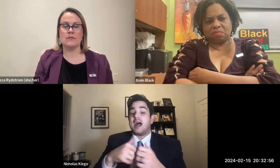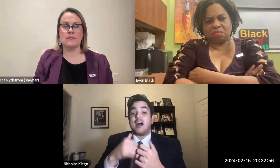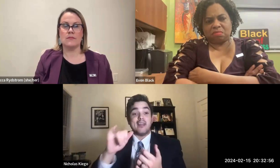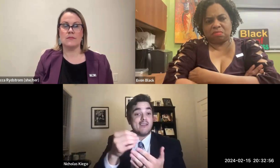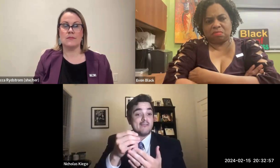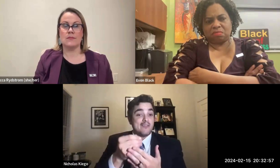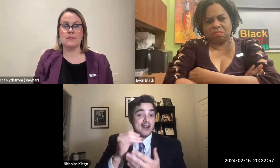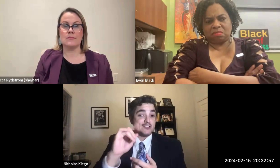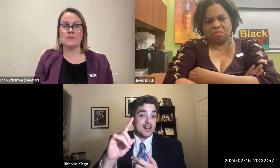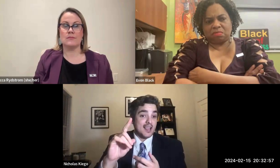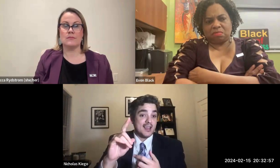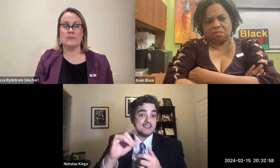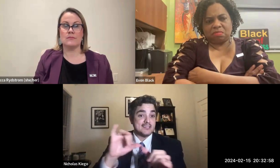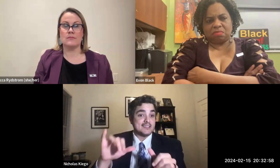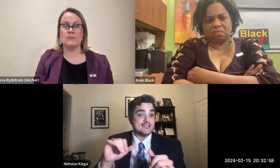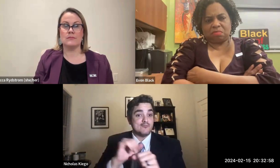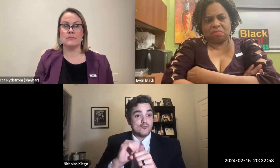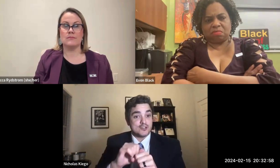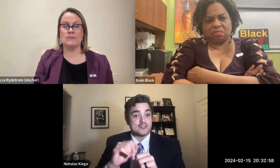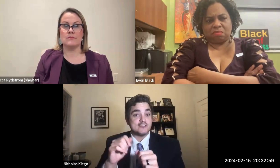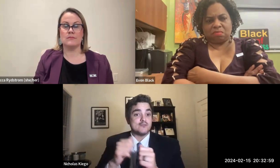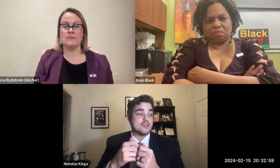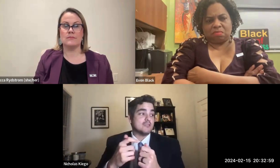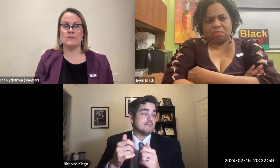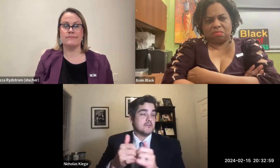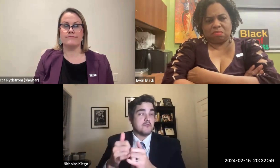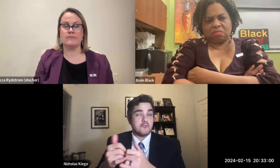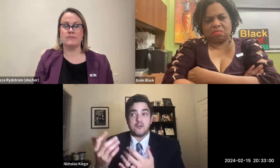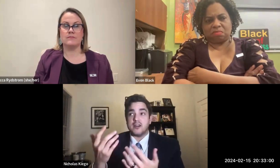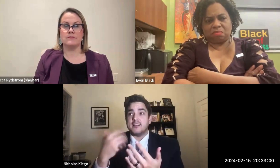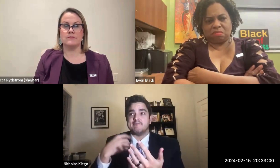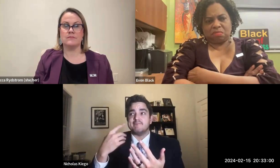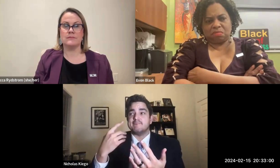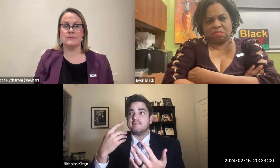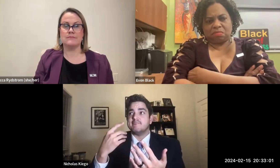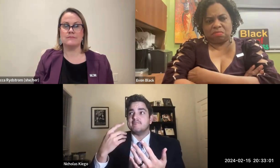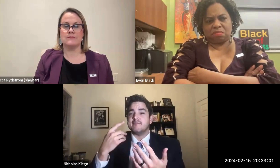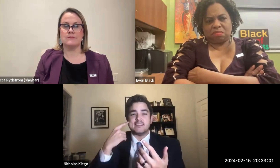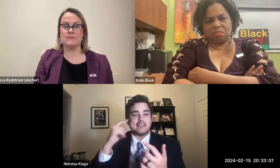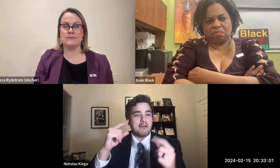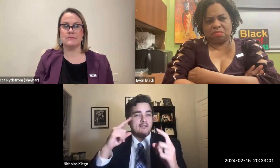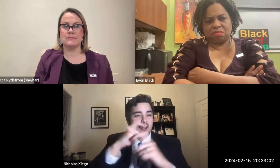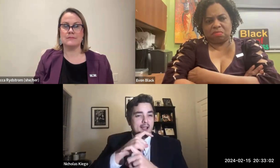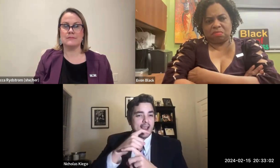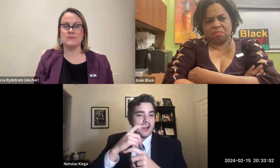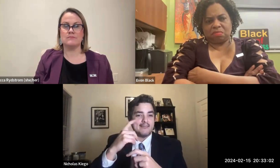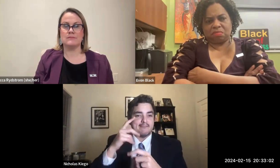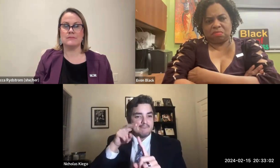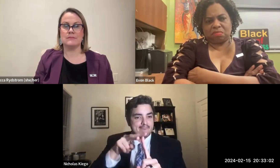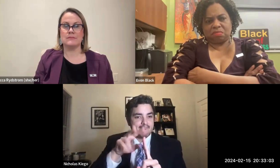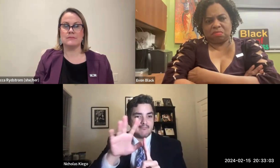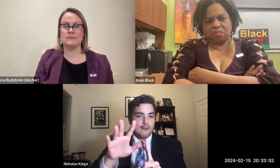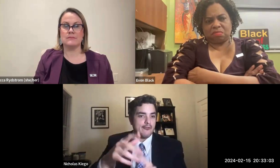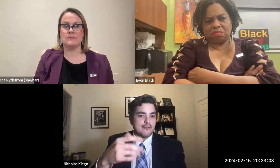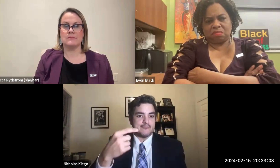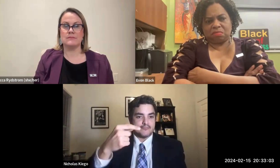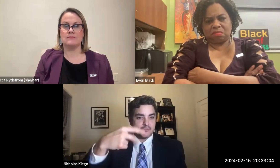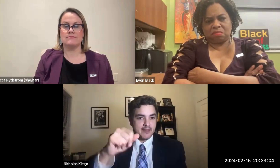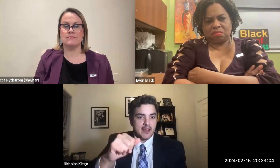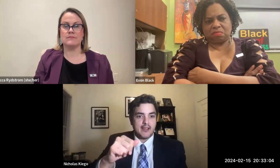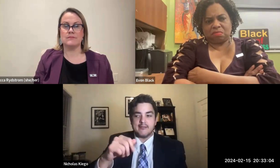they have to be admitted, and then the financial aid office will make awards.